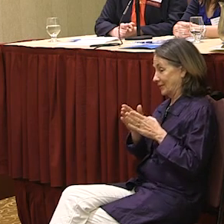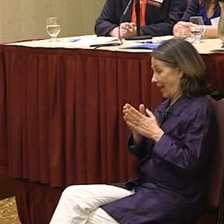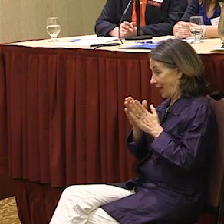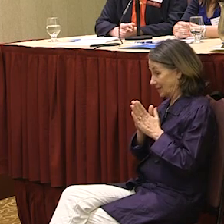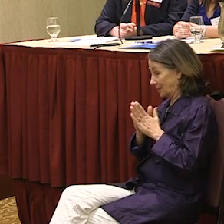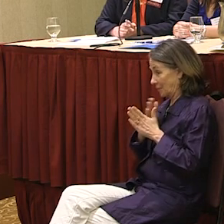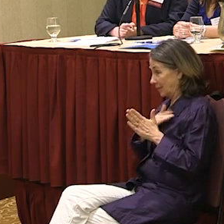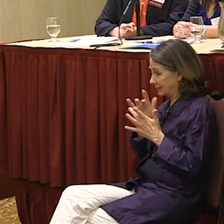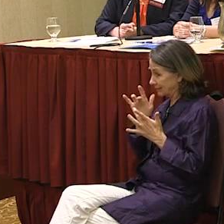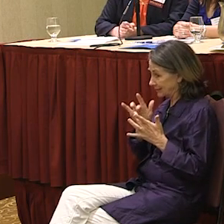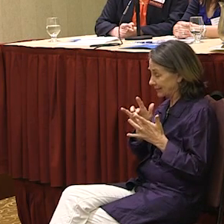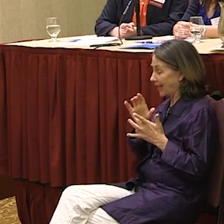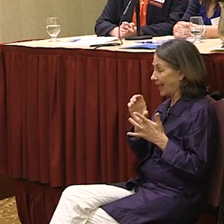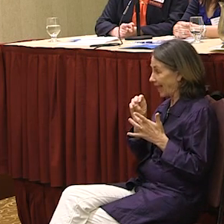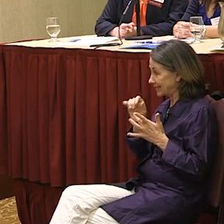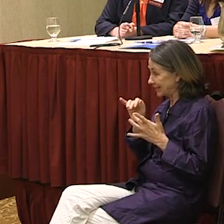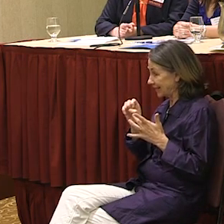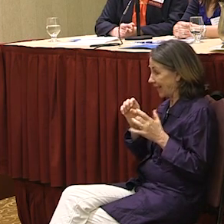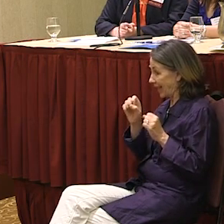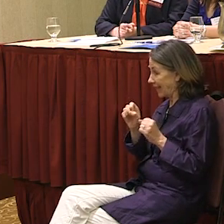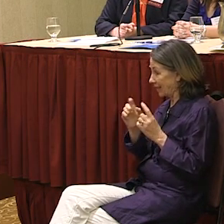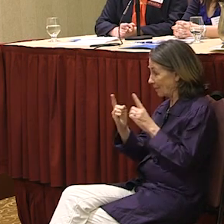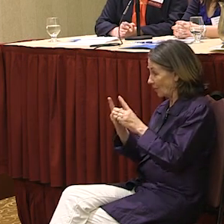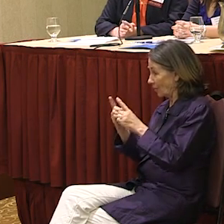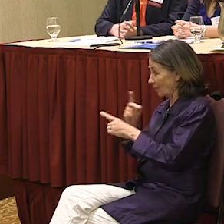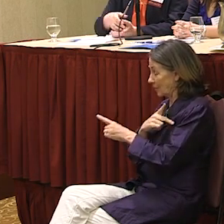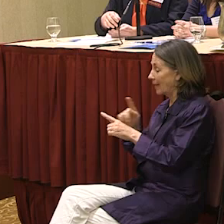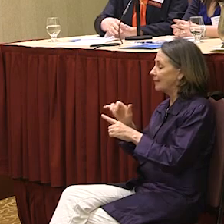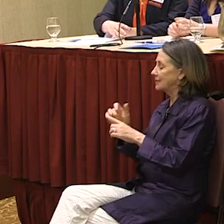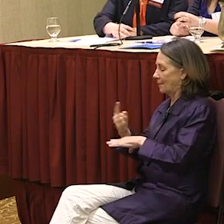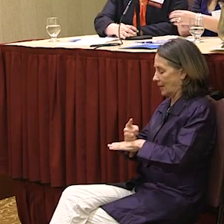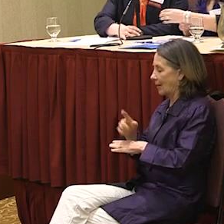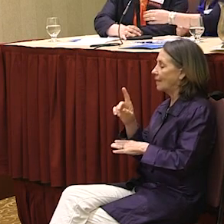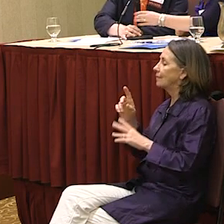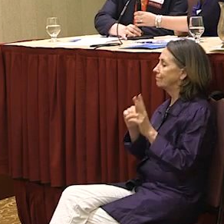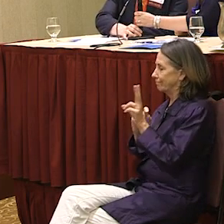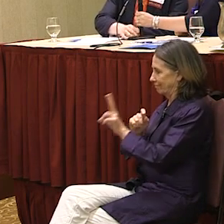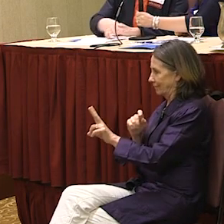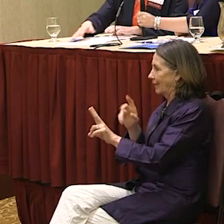her to get in touch with Cassie and if the two of them could meet with that patient the same day, which they did.